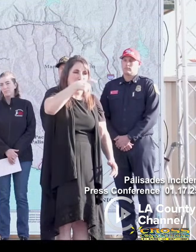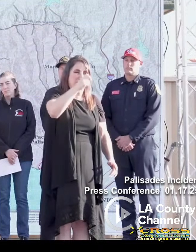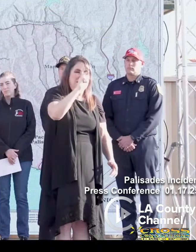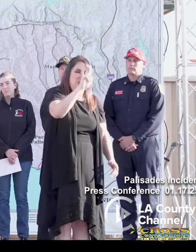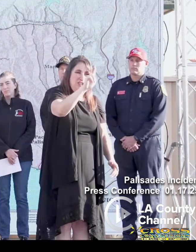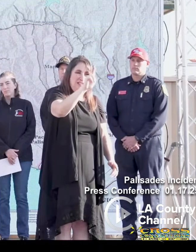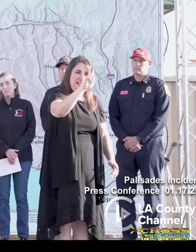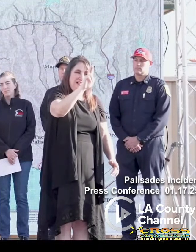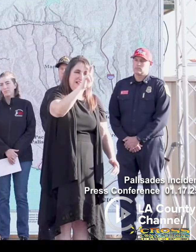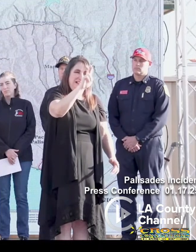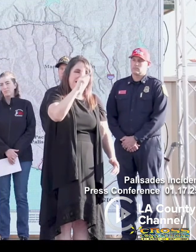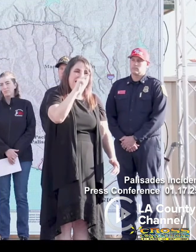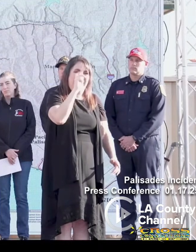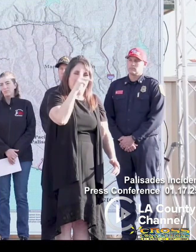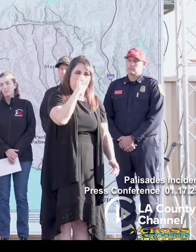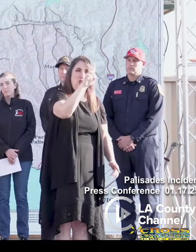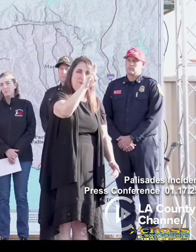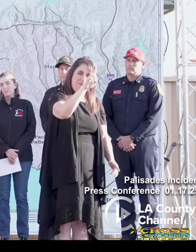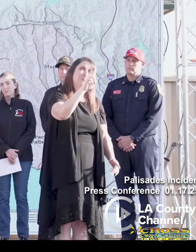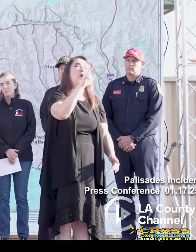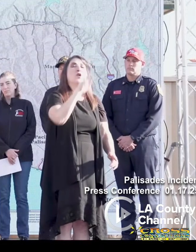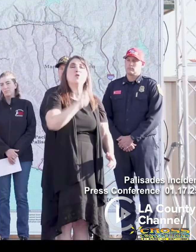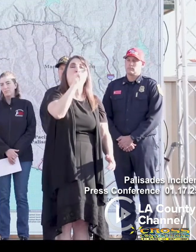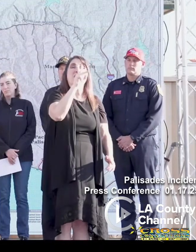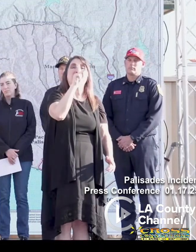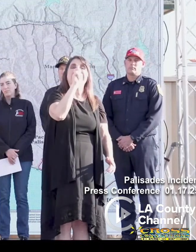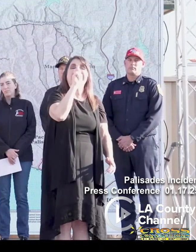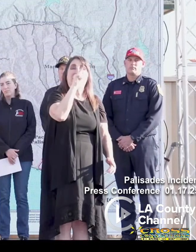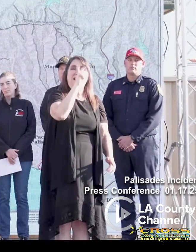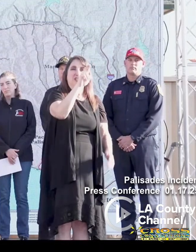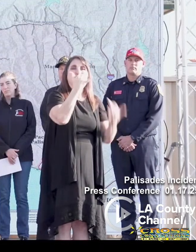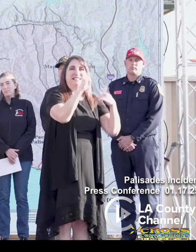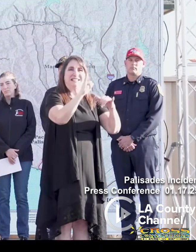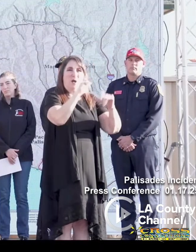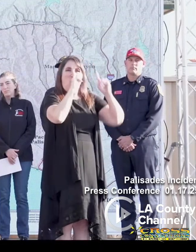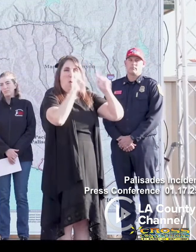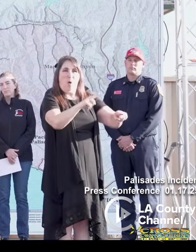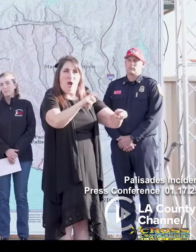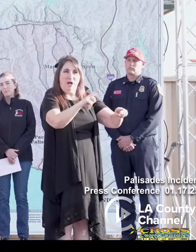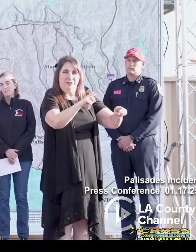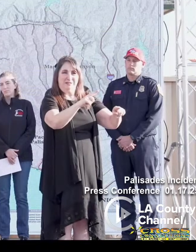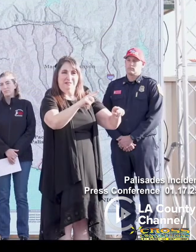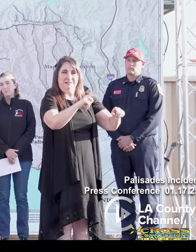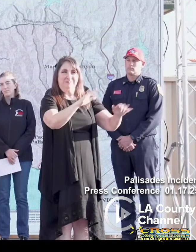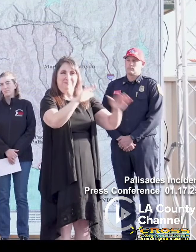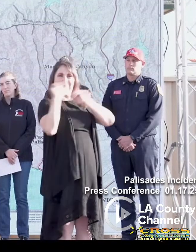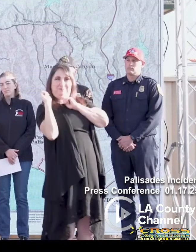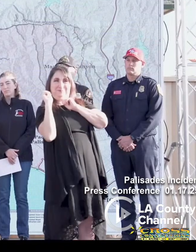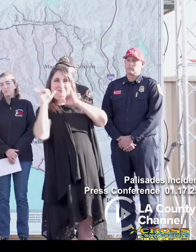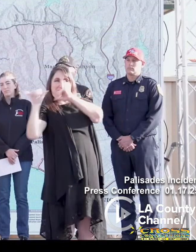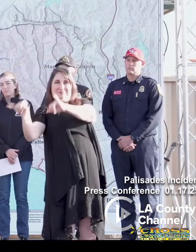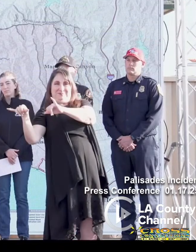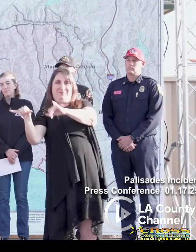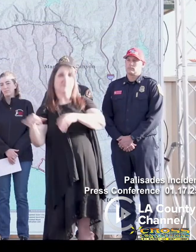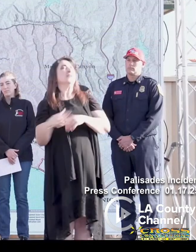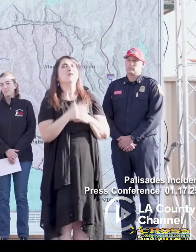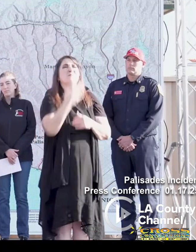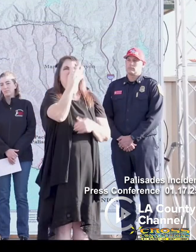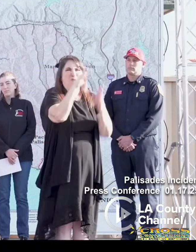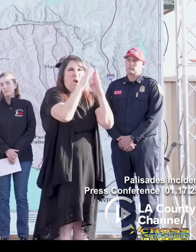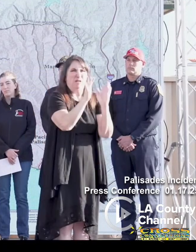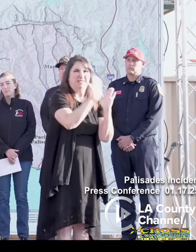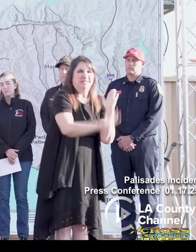small portion east of North Kentner that remains under order, but there are only about 4 houses in that area. Woodland